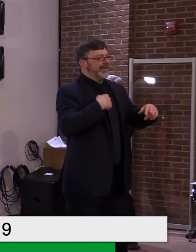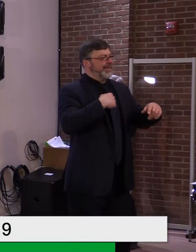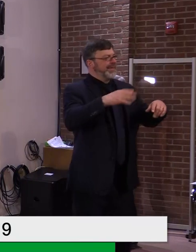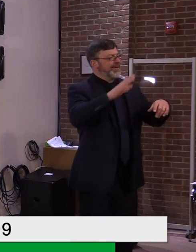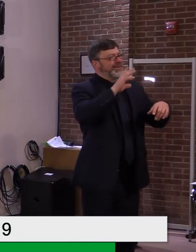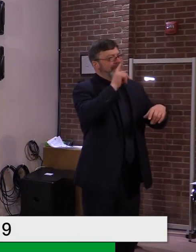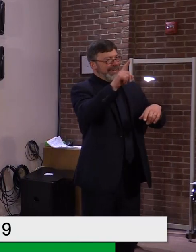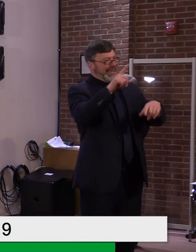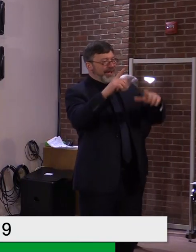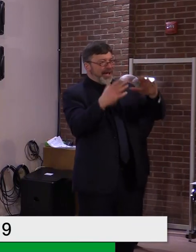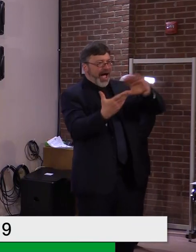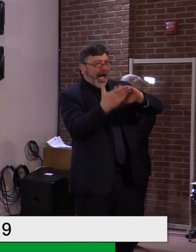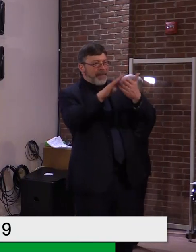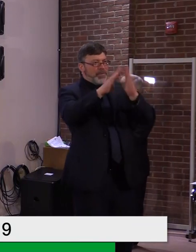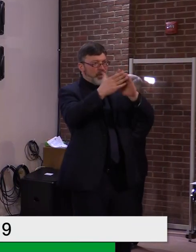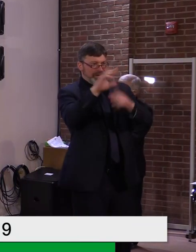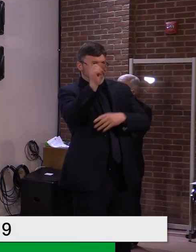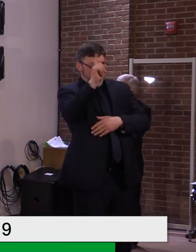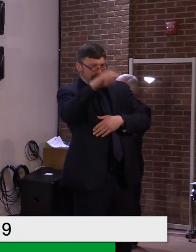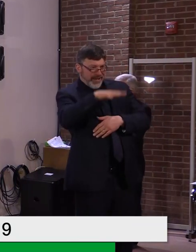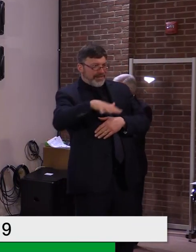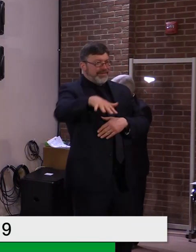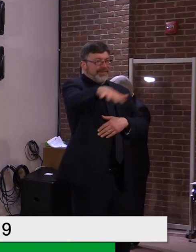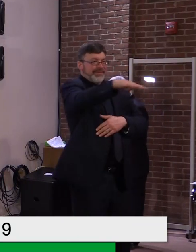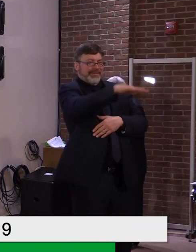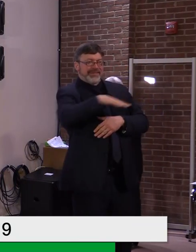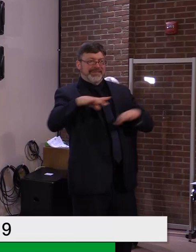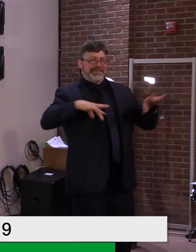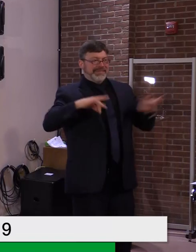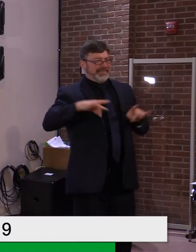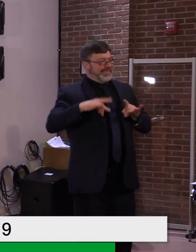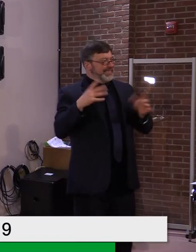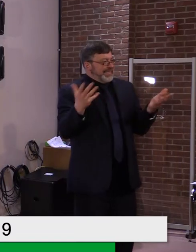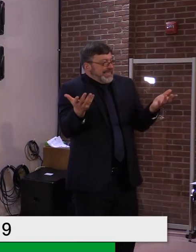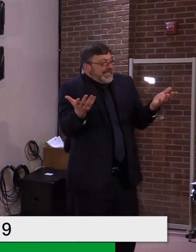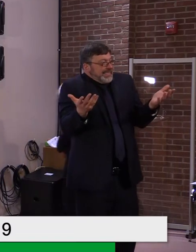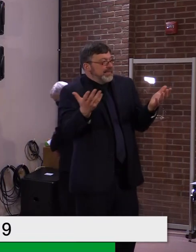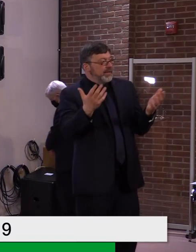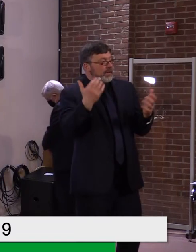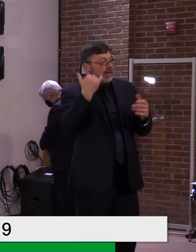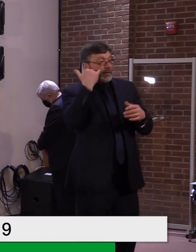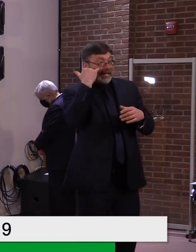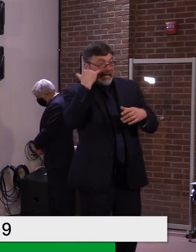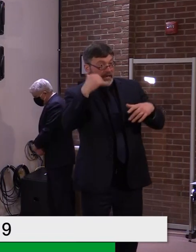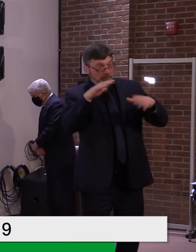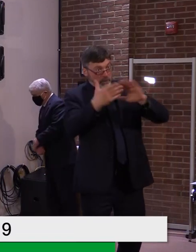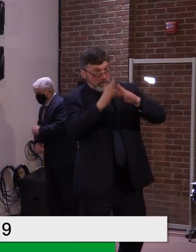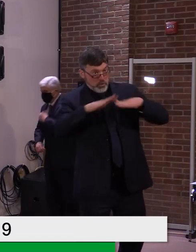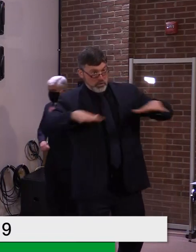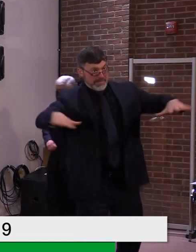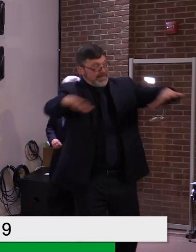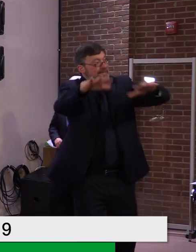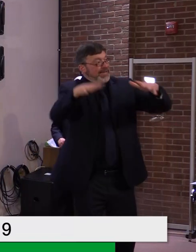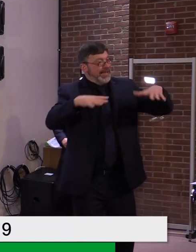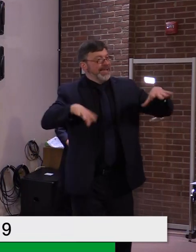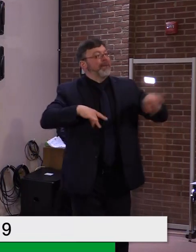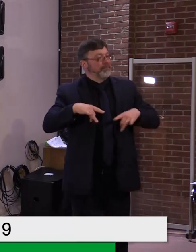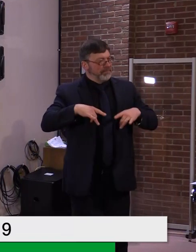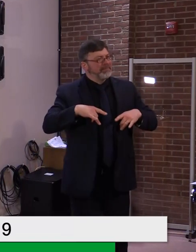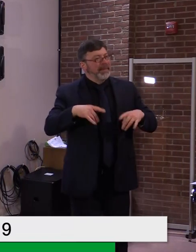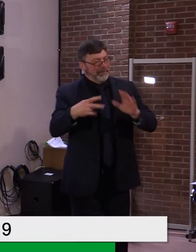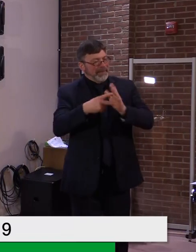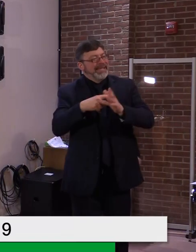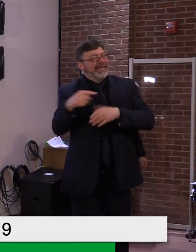of, you see increased numbers in the community, and they evolve into increased cases in